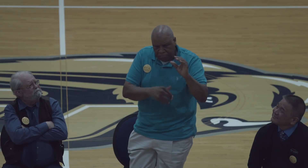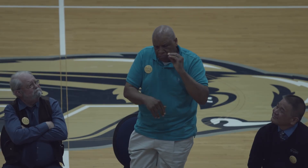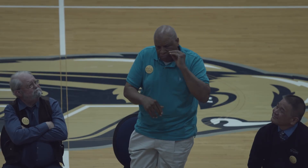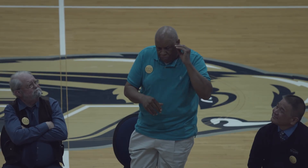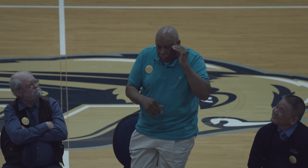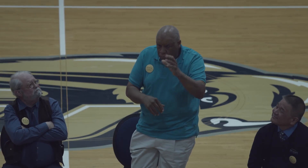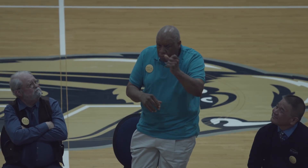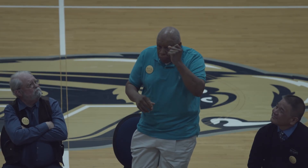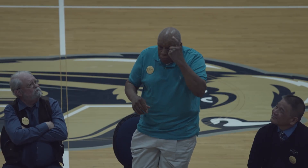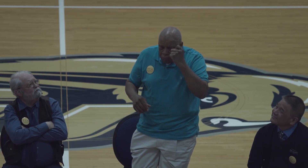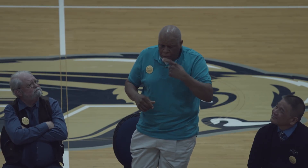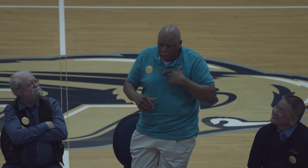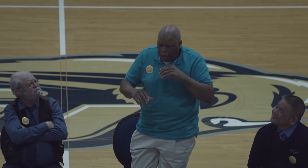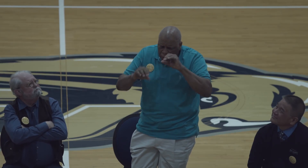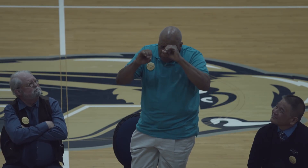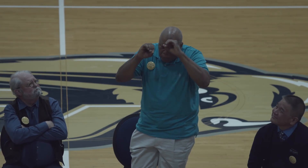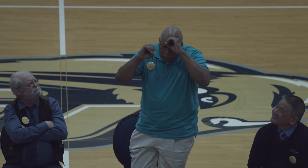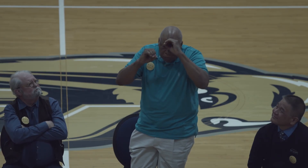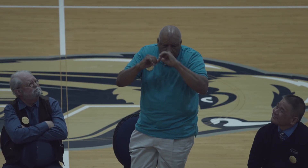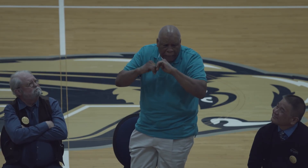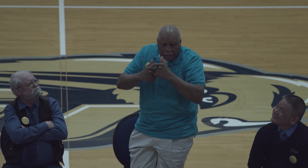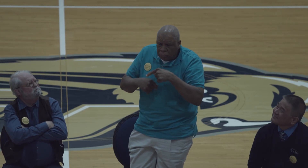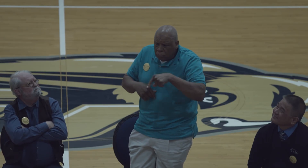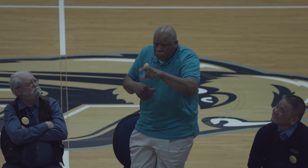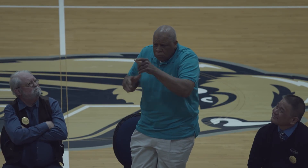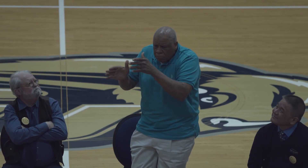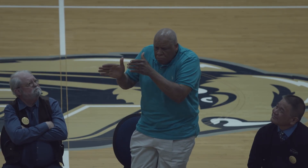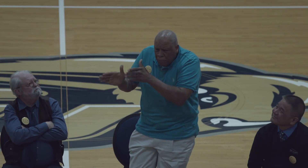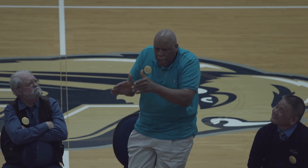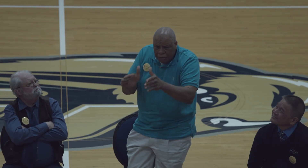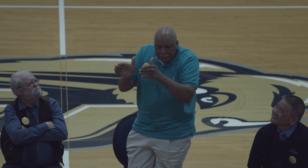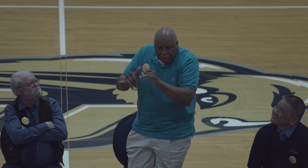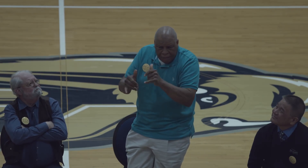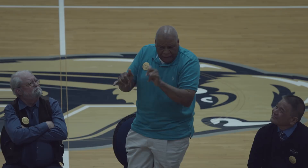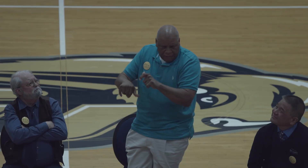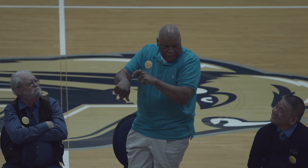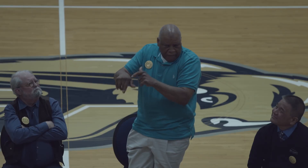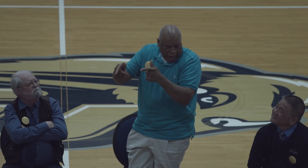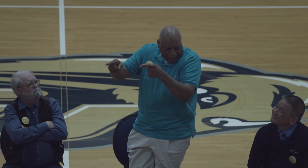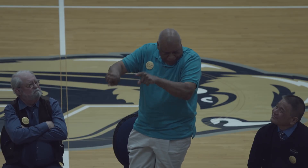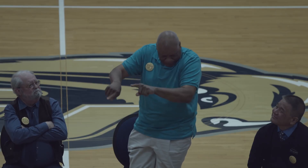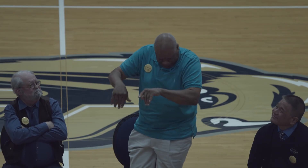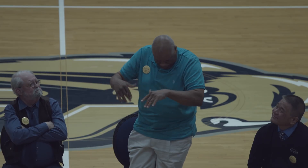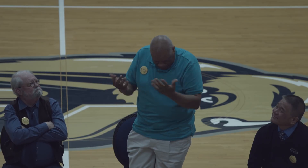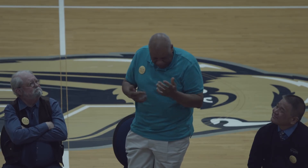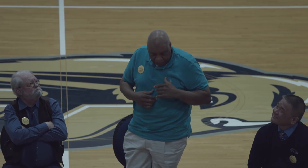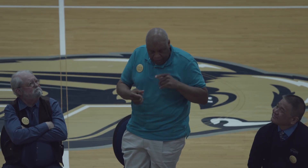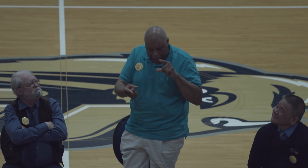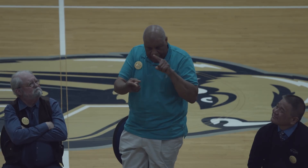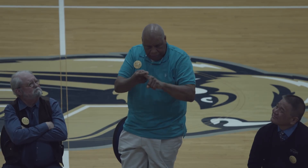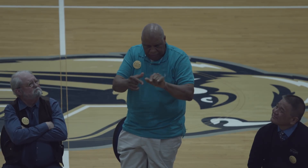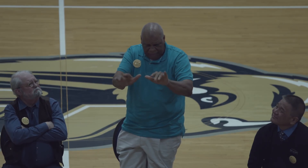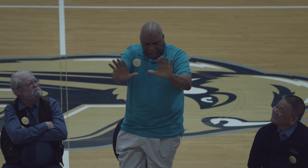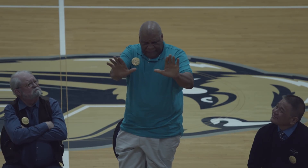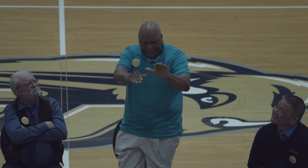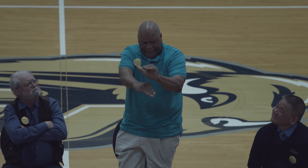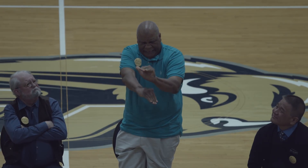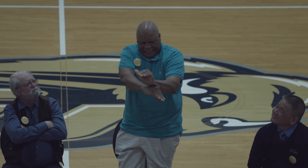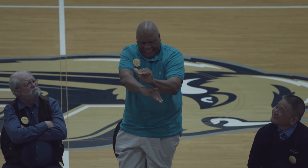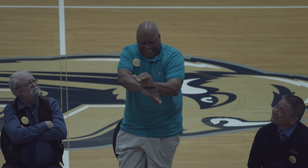So I went home, and remember at that time, I did not know that there was any organization